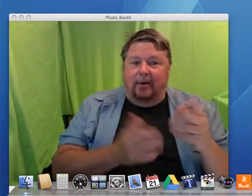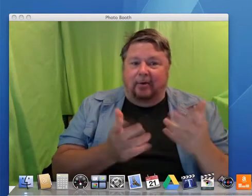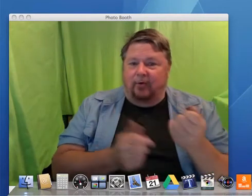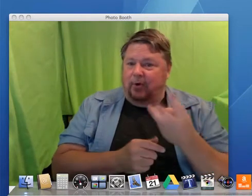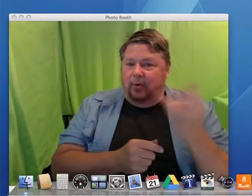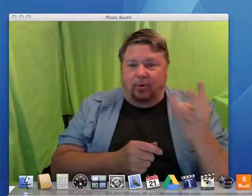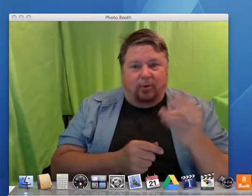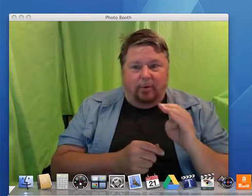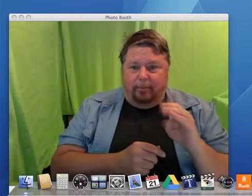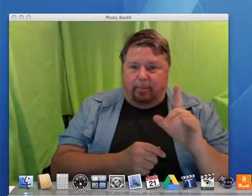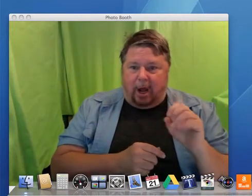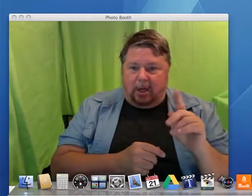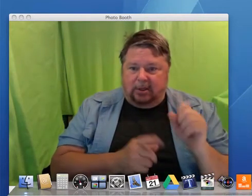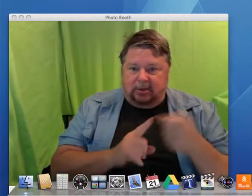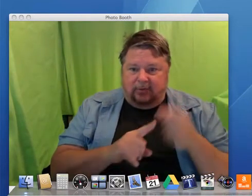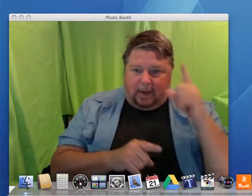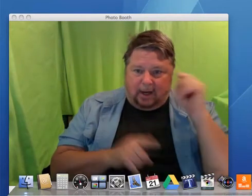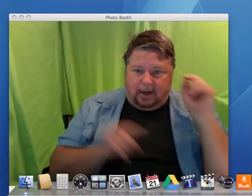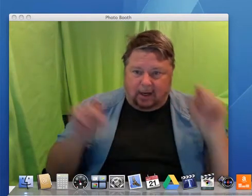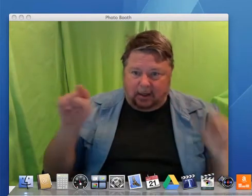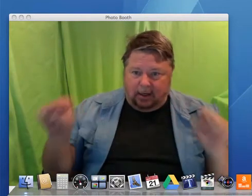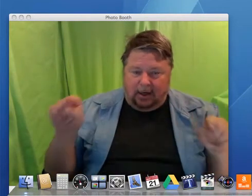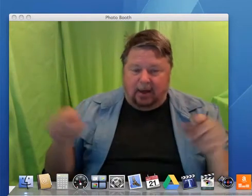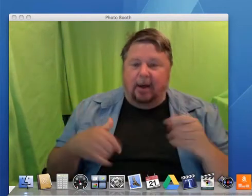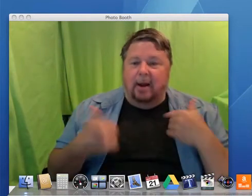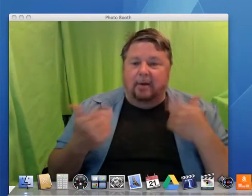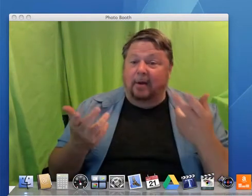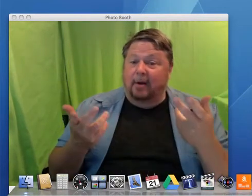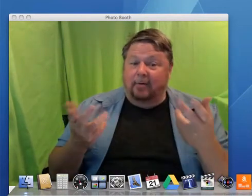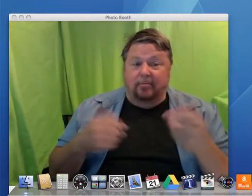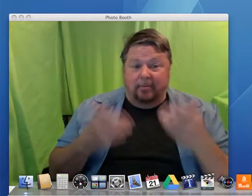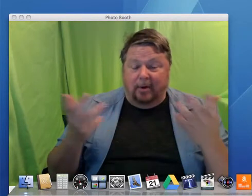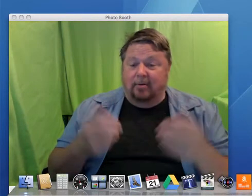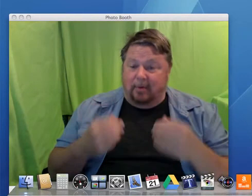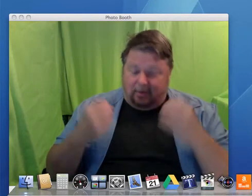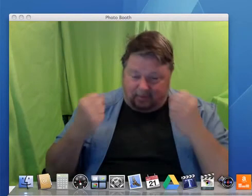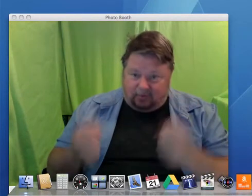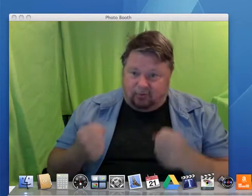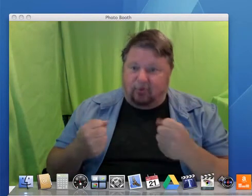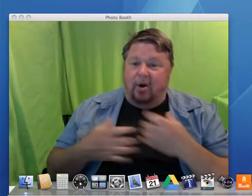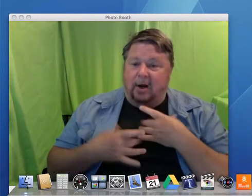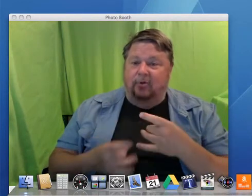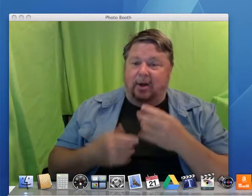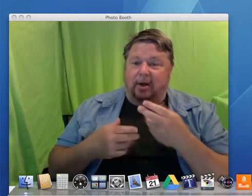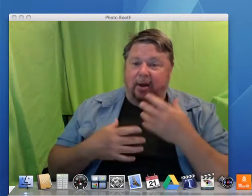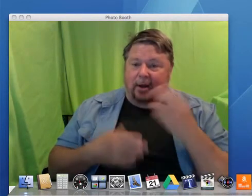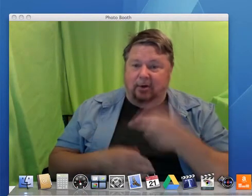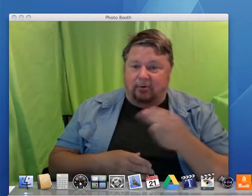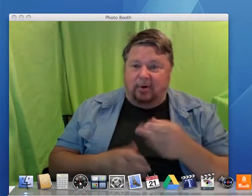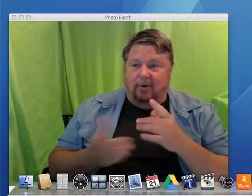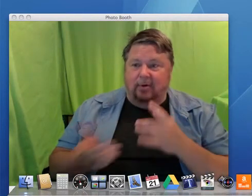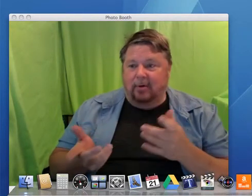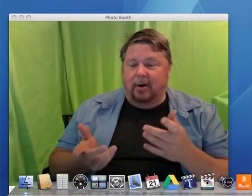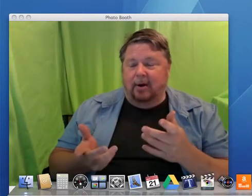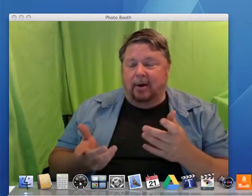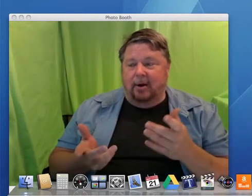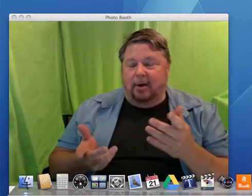and is a few blocks from Gallaudet and has a strong and interesting history